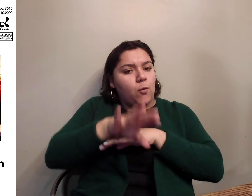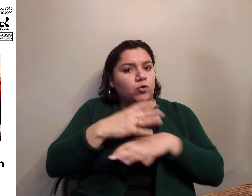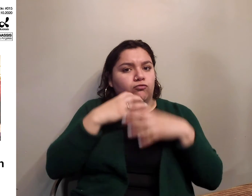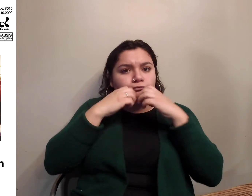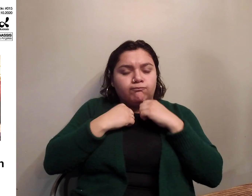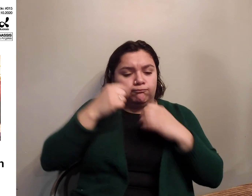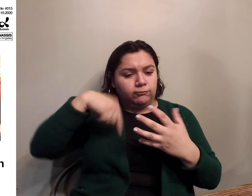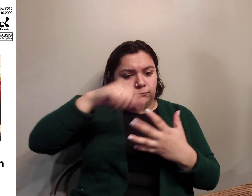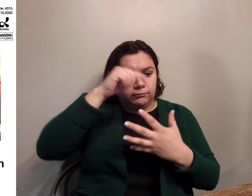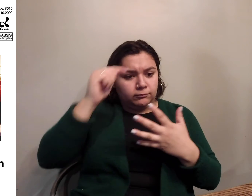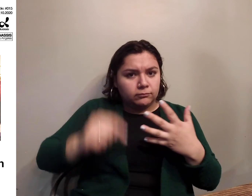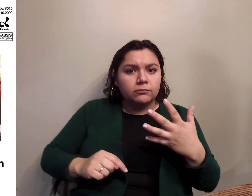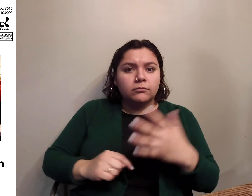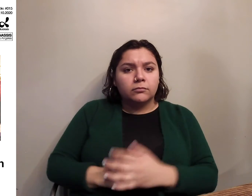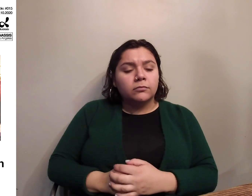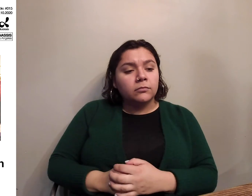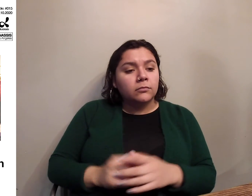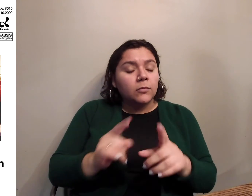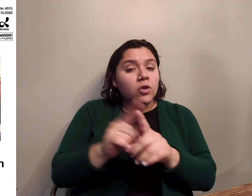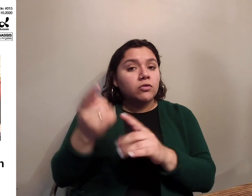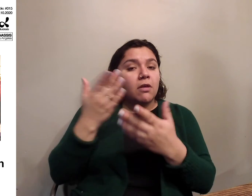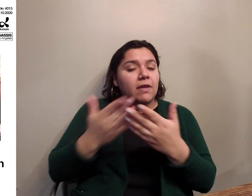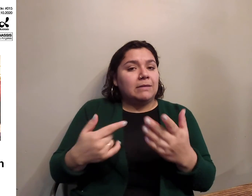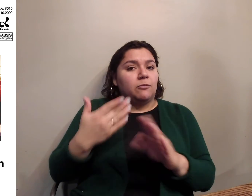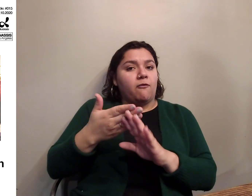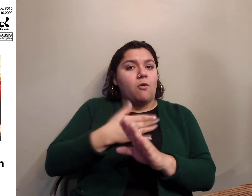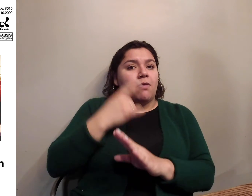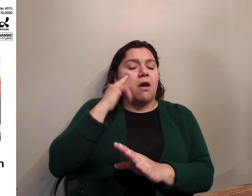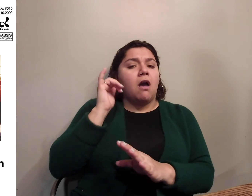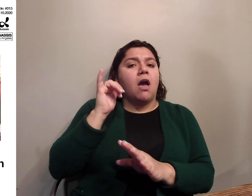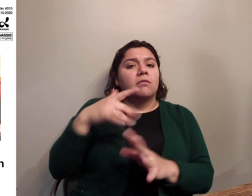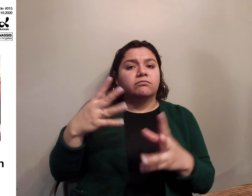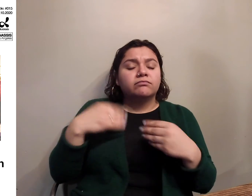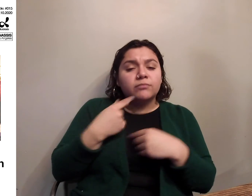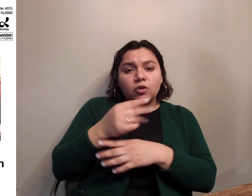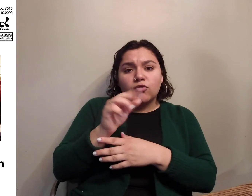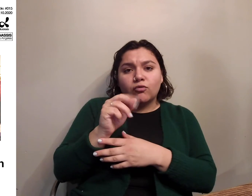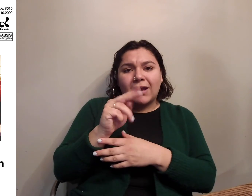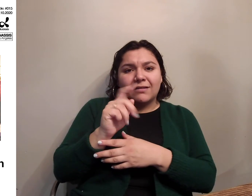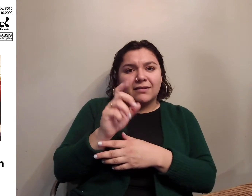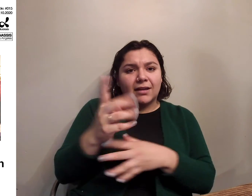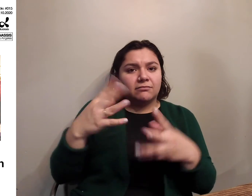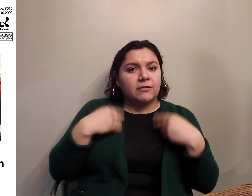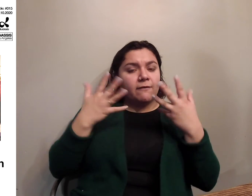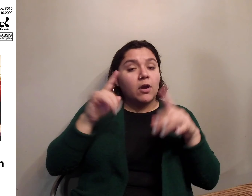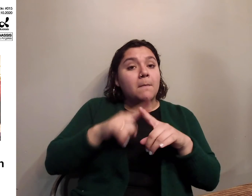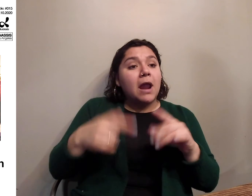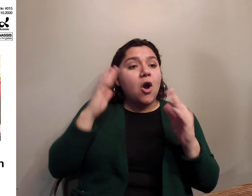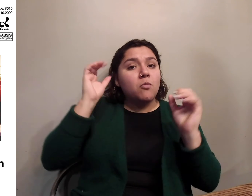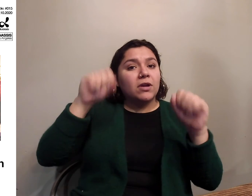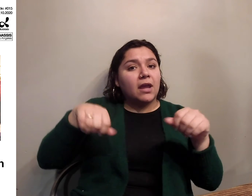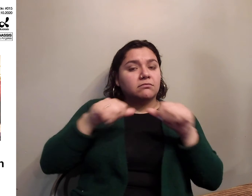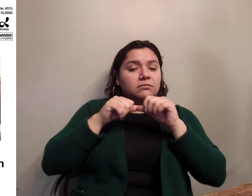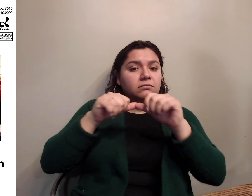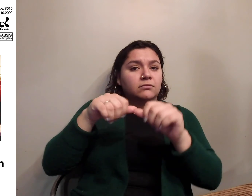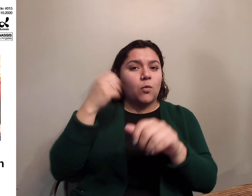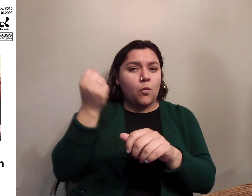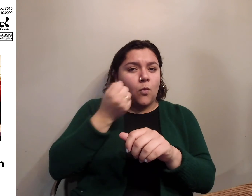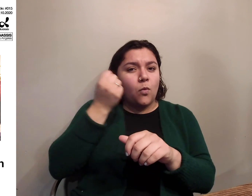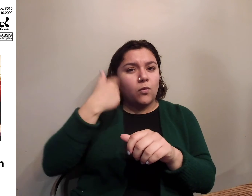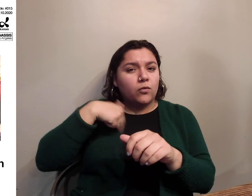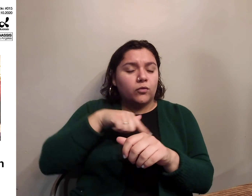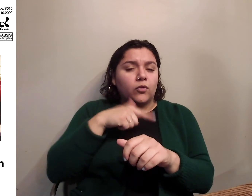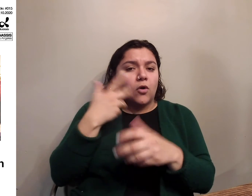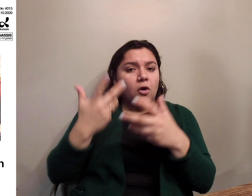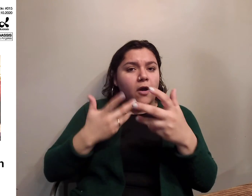Right. And the things we used to take for granted. I know this seems like a cliche, but I hope we can hold on to our